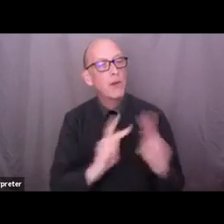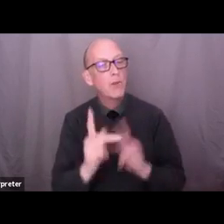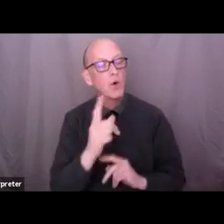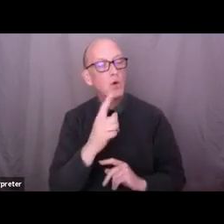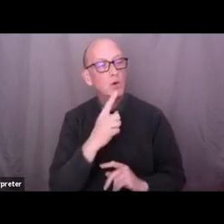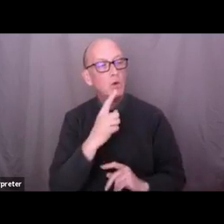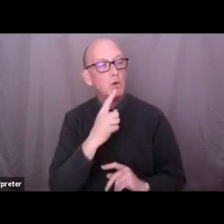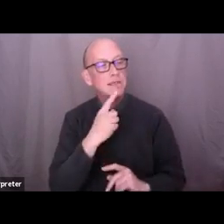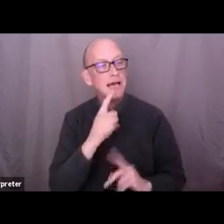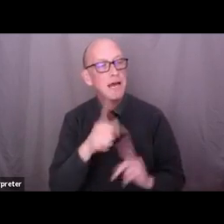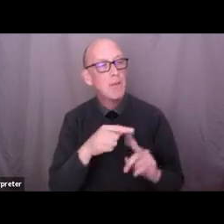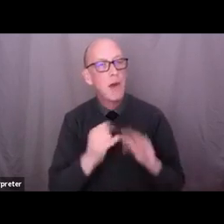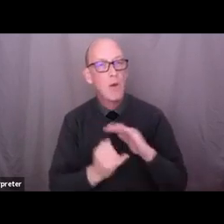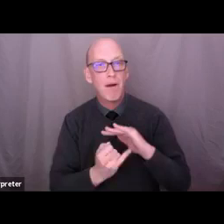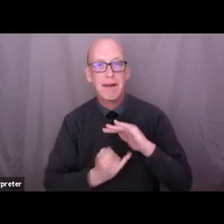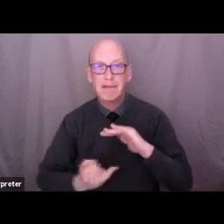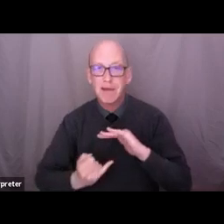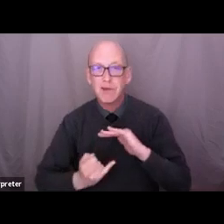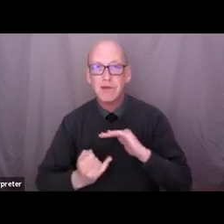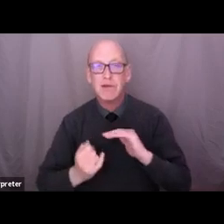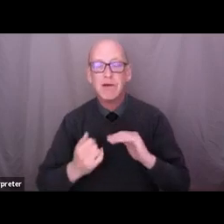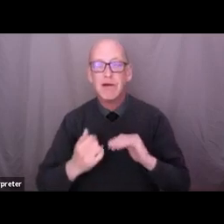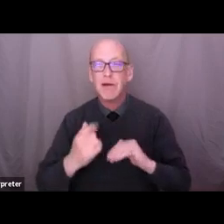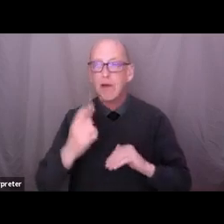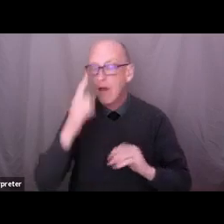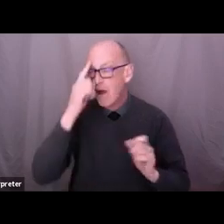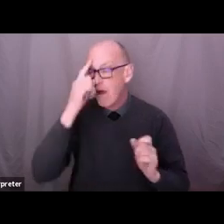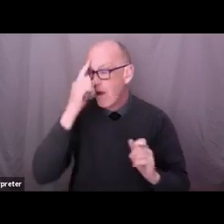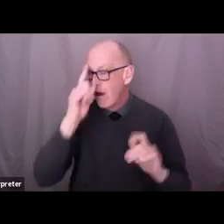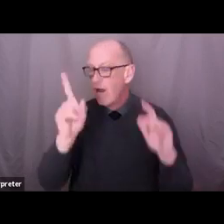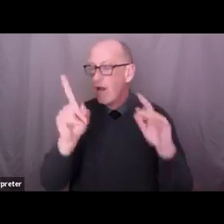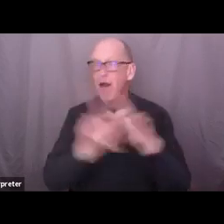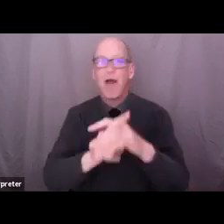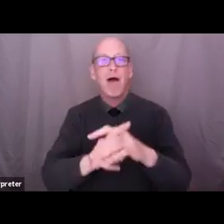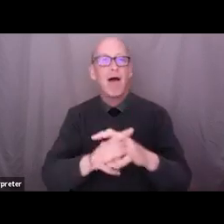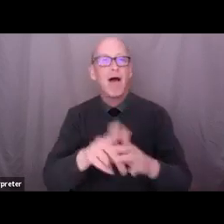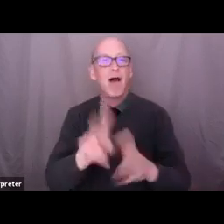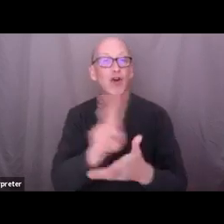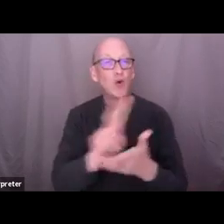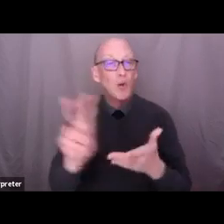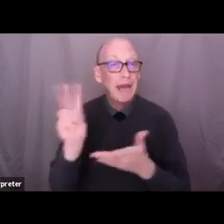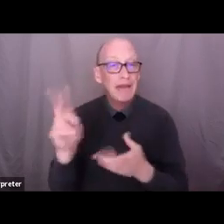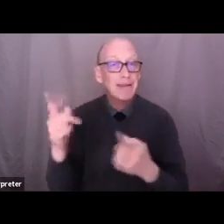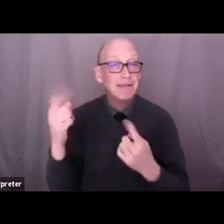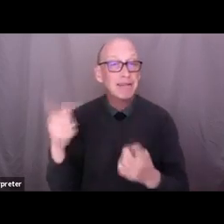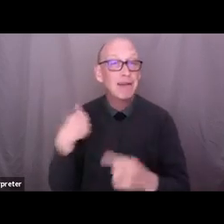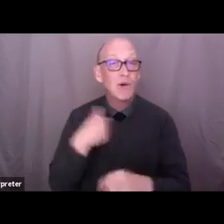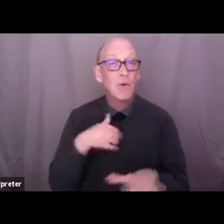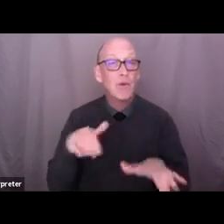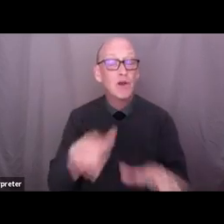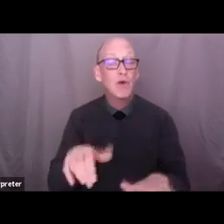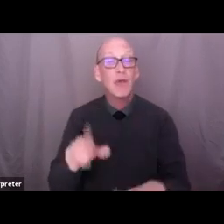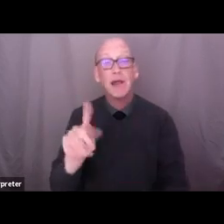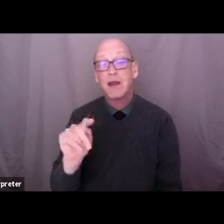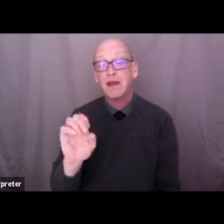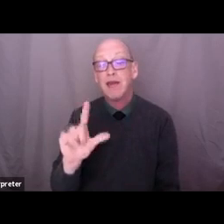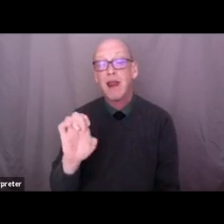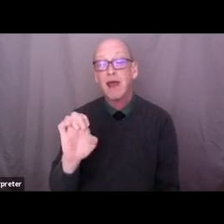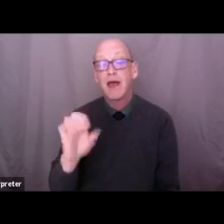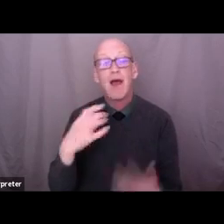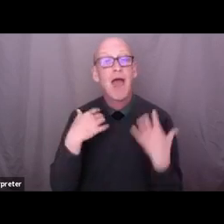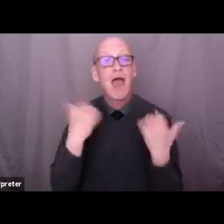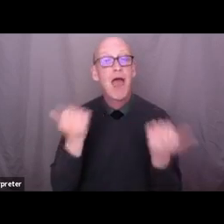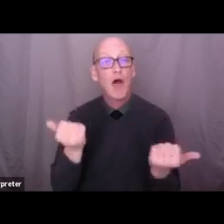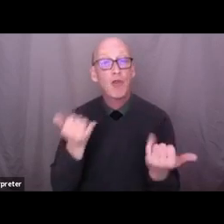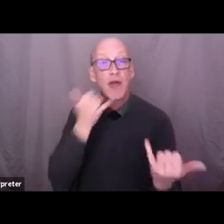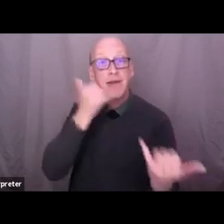isolation, and I had this epiphany. So for about 2 weeks, we were just doing telehealth, because we wanted to make sure